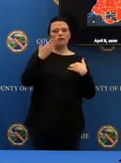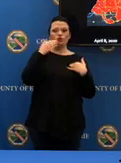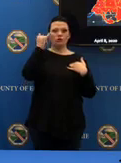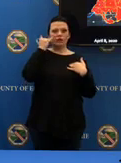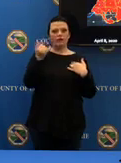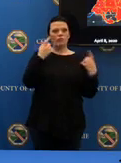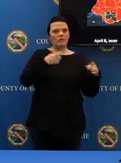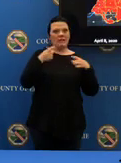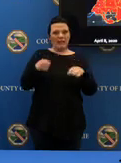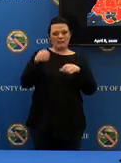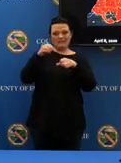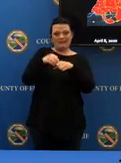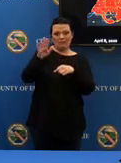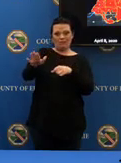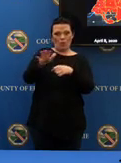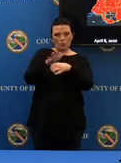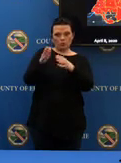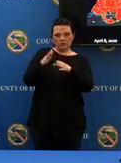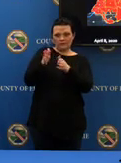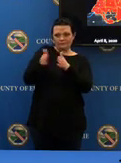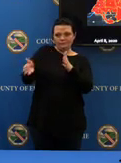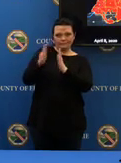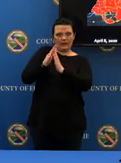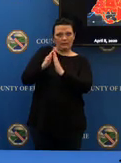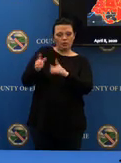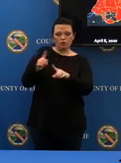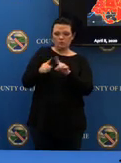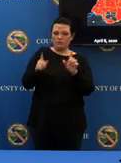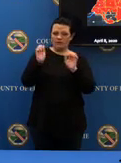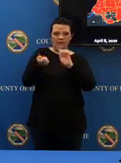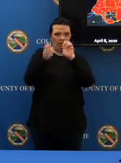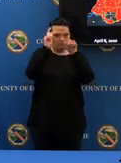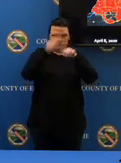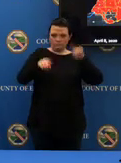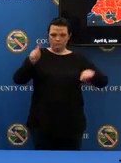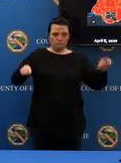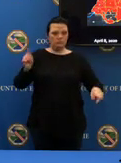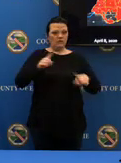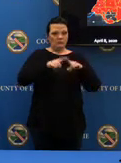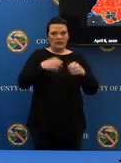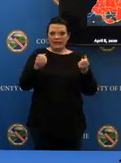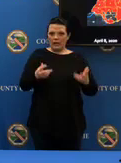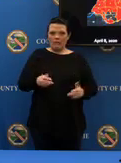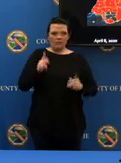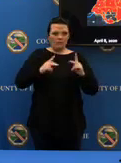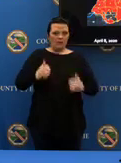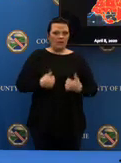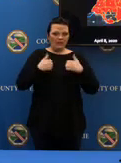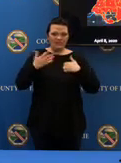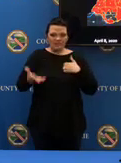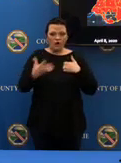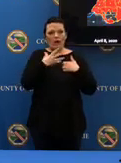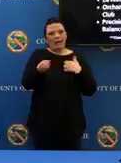those neighborhoods, but zip codes can vary dramatically based on the population in that zip code as well as how many people have been